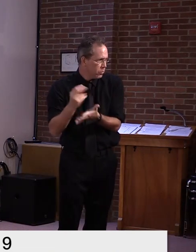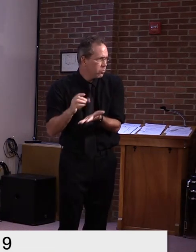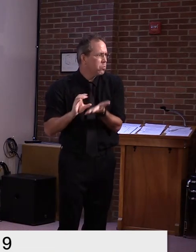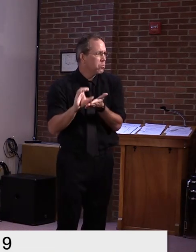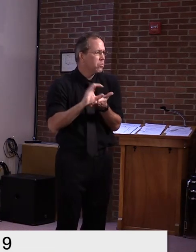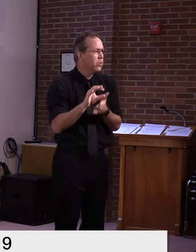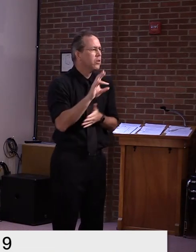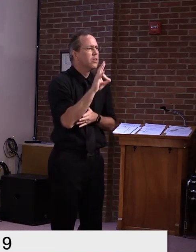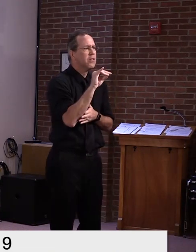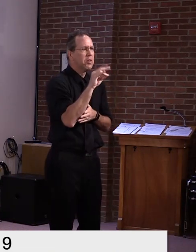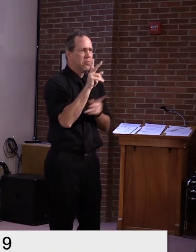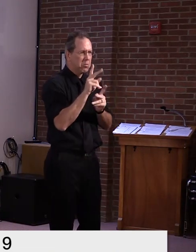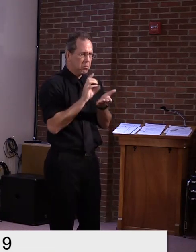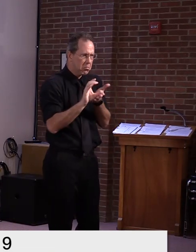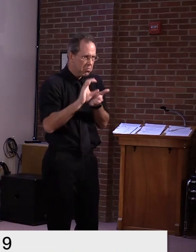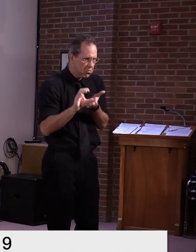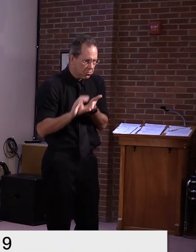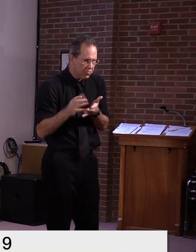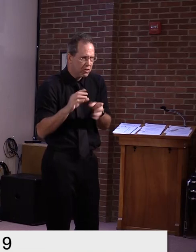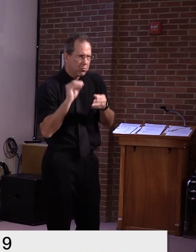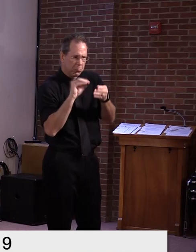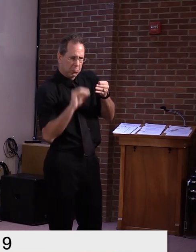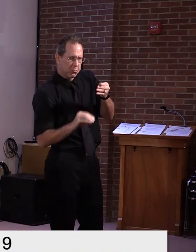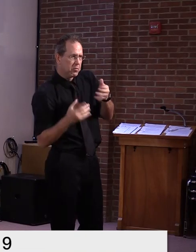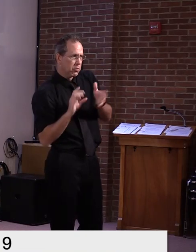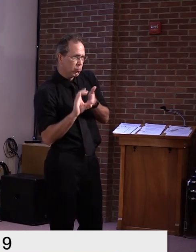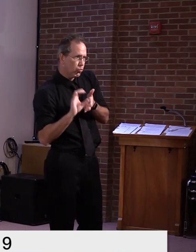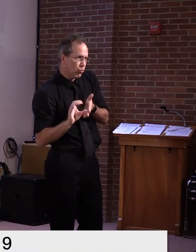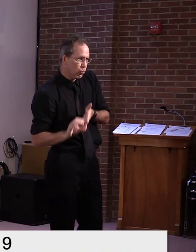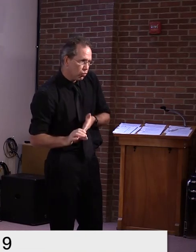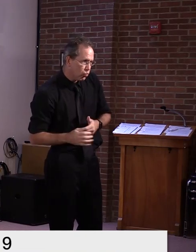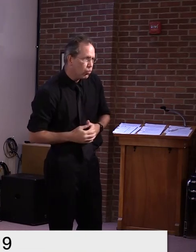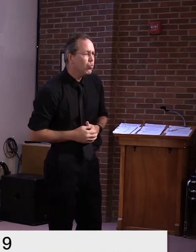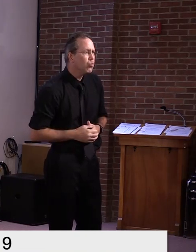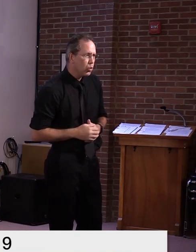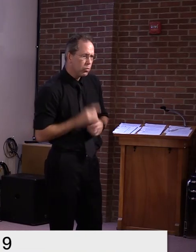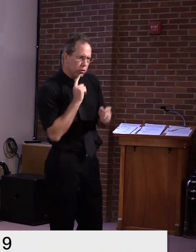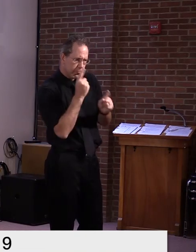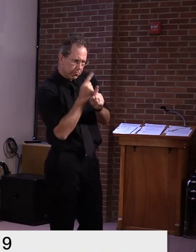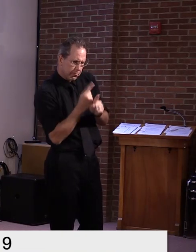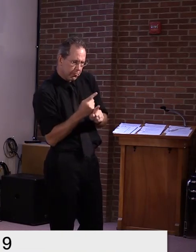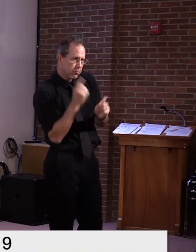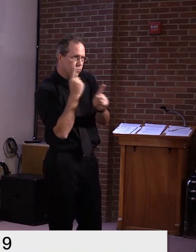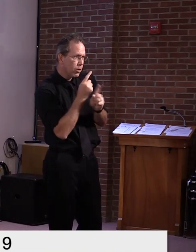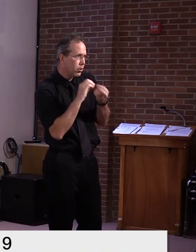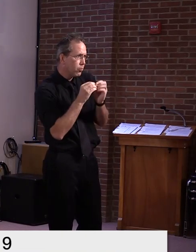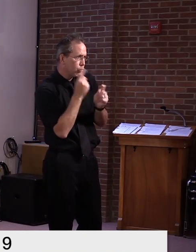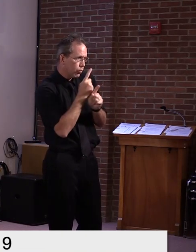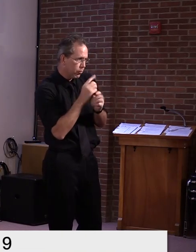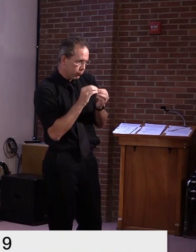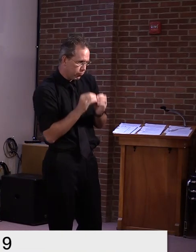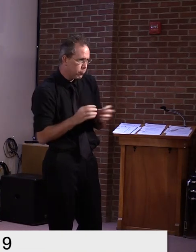completeness, accuracy, and appropriateness, and will be awarded a total of